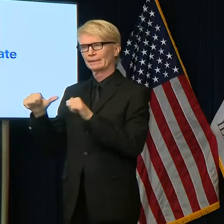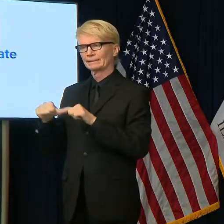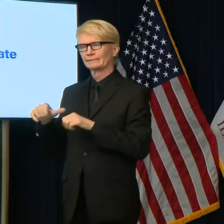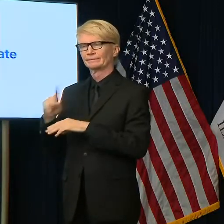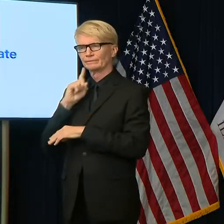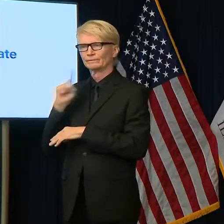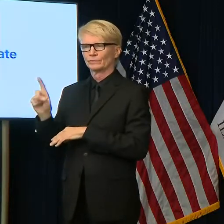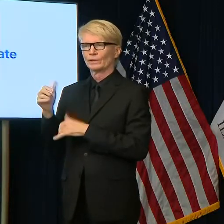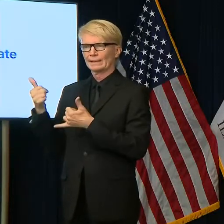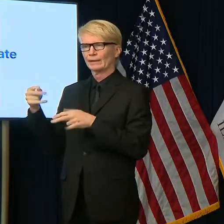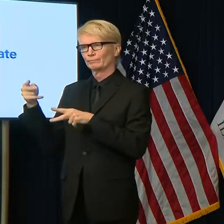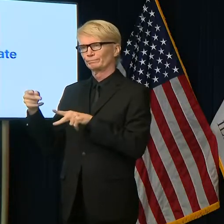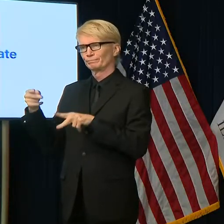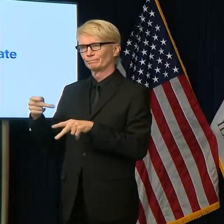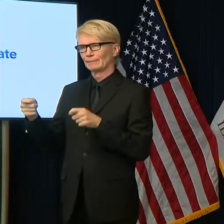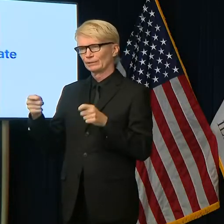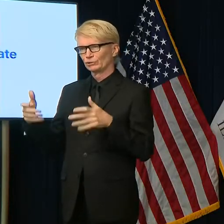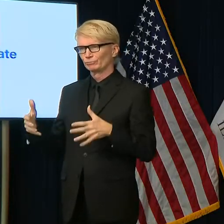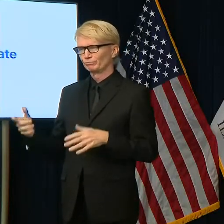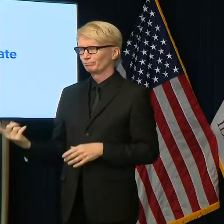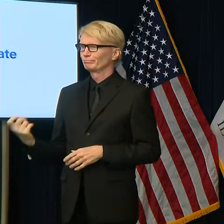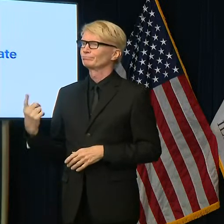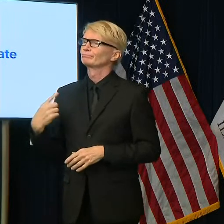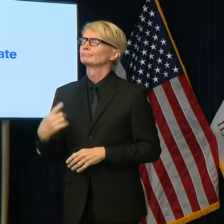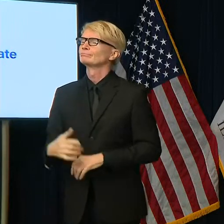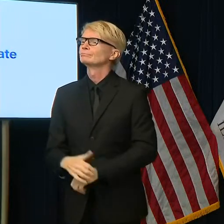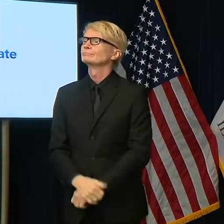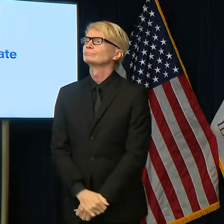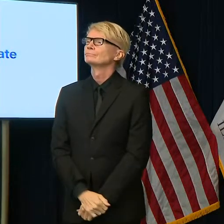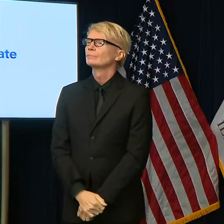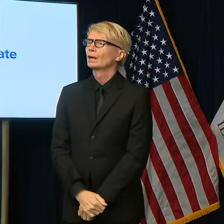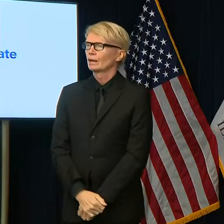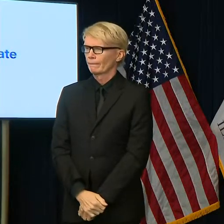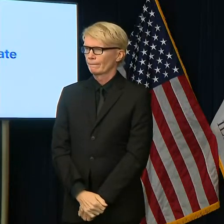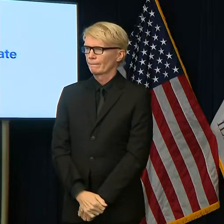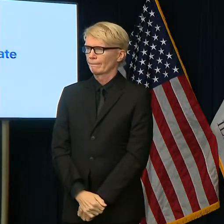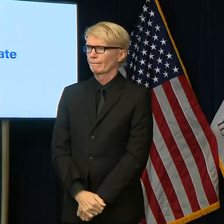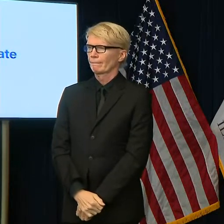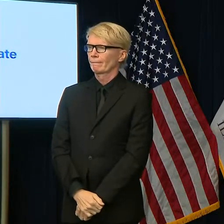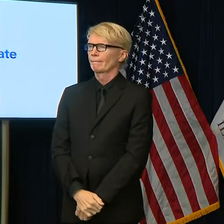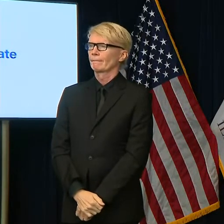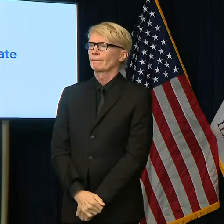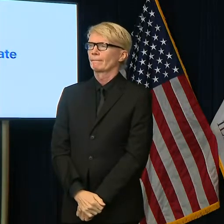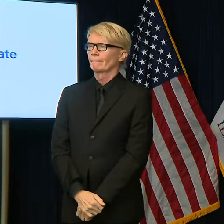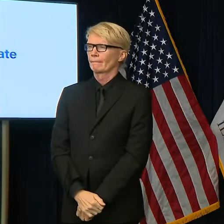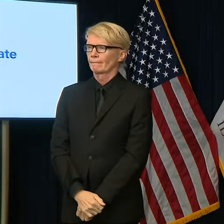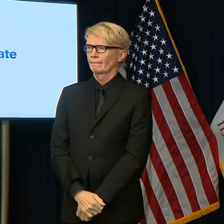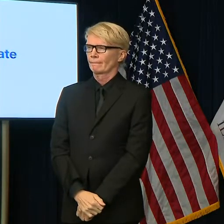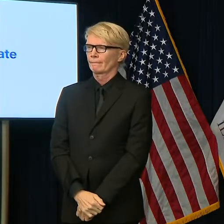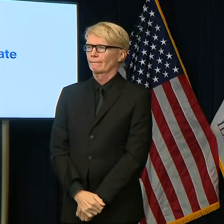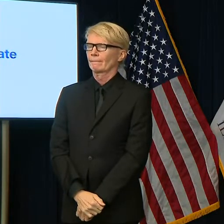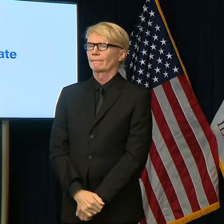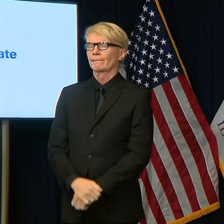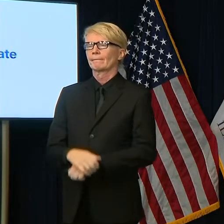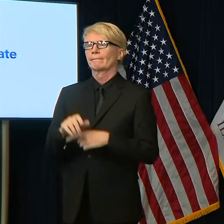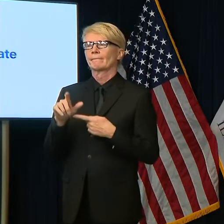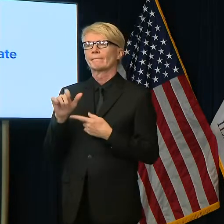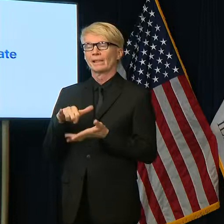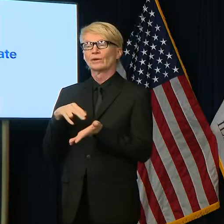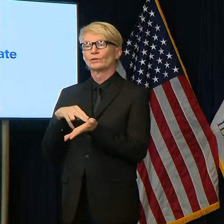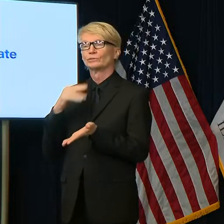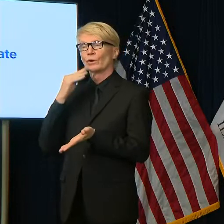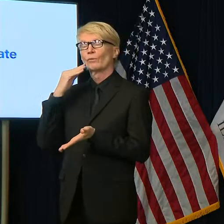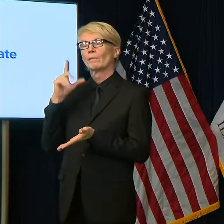online. Can you confirm that there have been no new cases at LaSalle, because they haven't posted